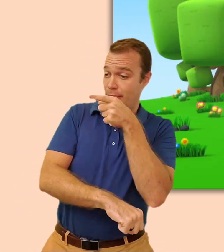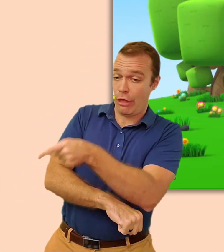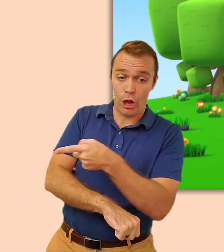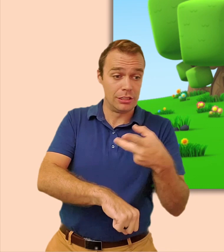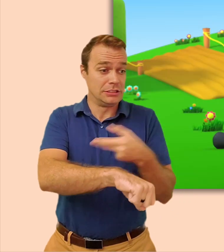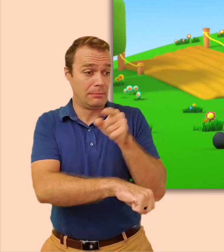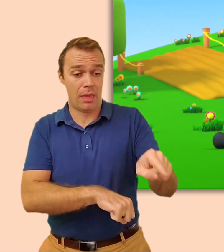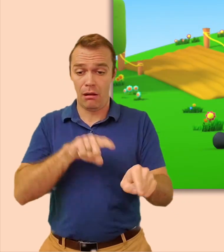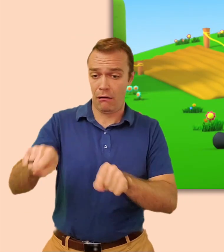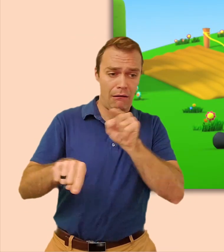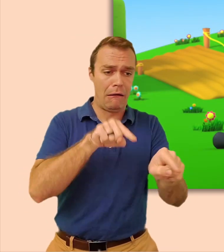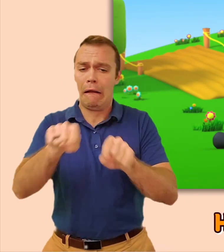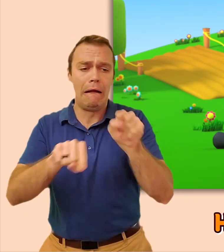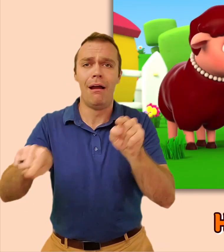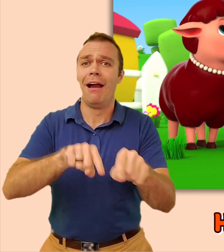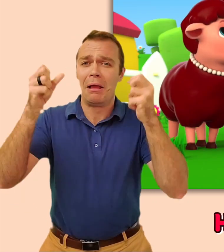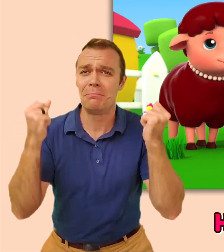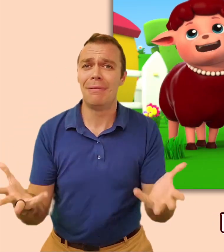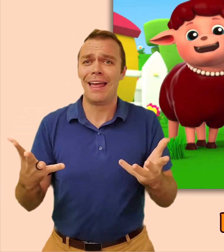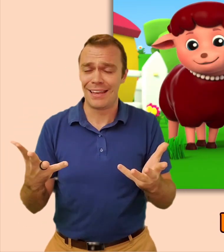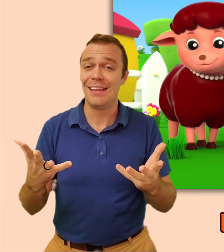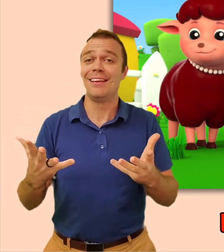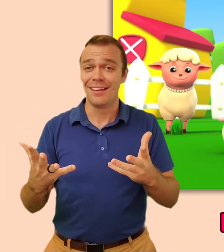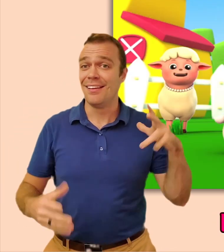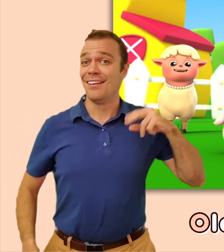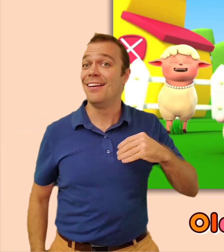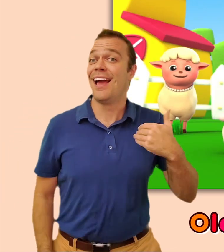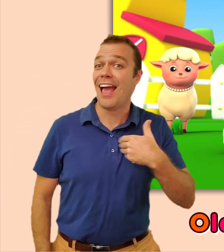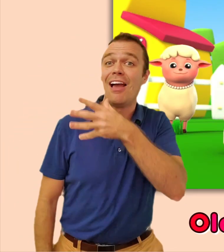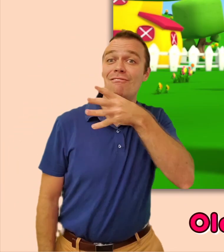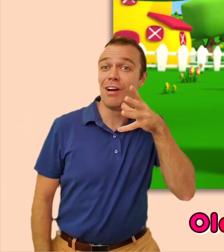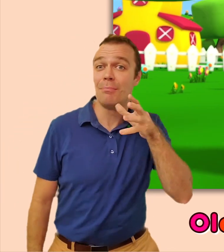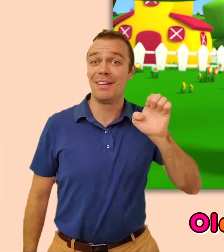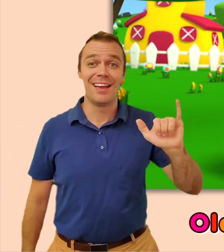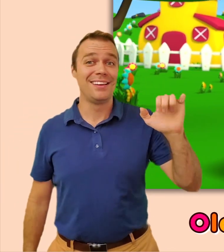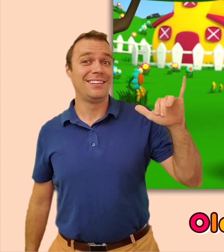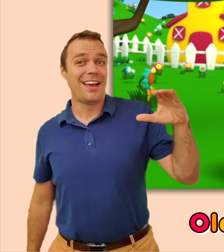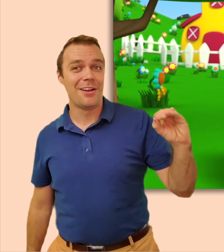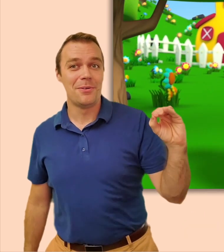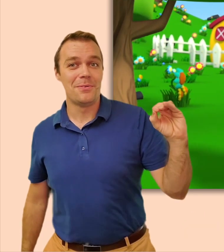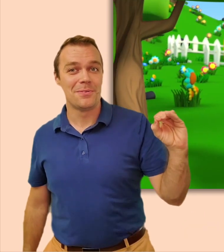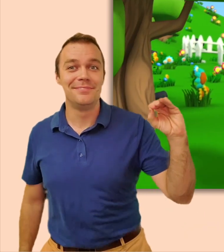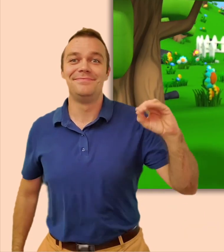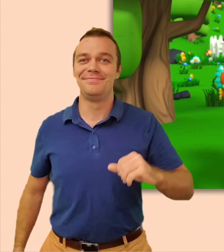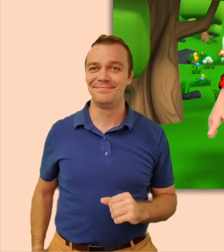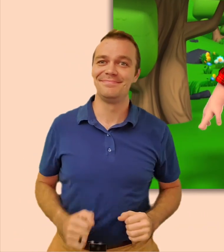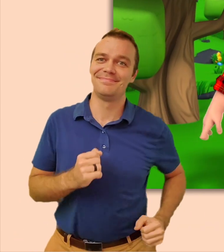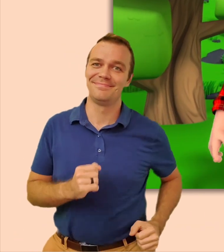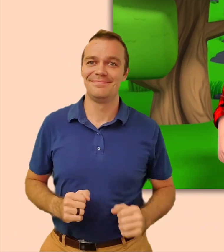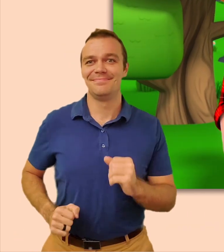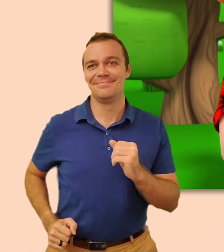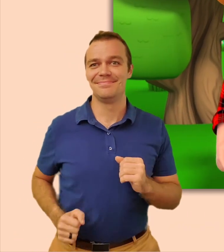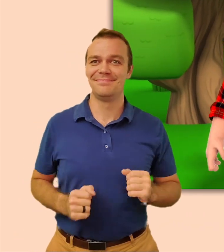With a ba-ba here, ba-ba there, here a ba, there a ba, everywhere a ba-ba. Old MacDonald had a farm,